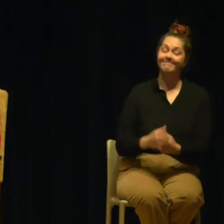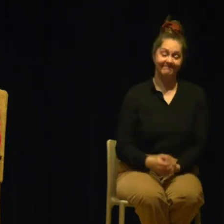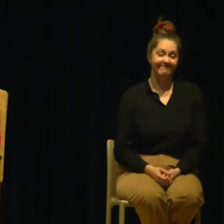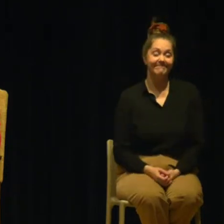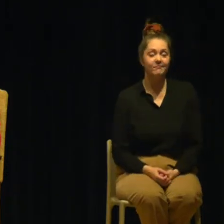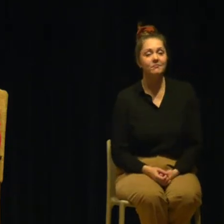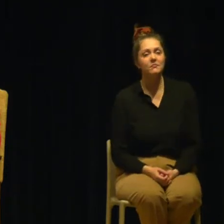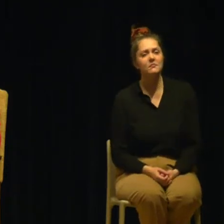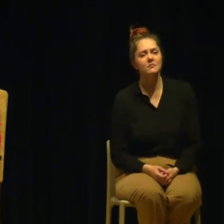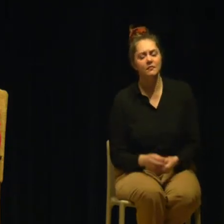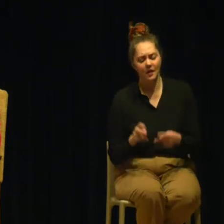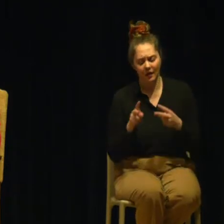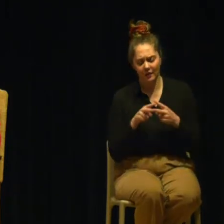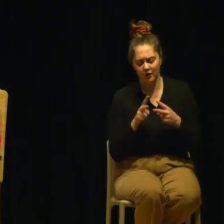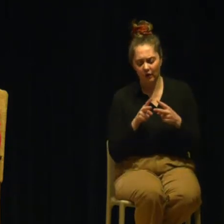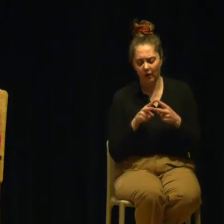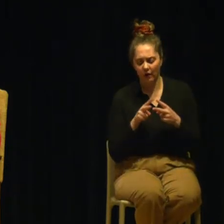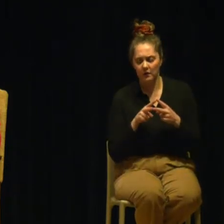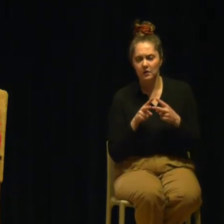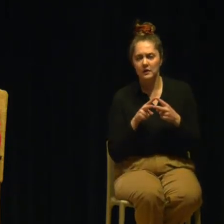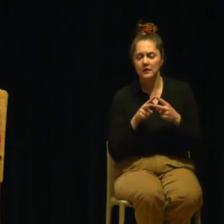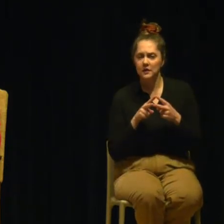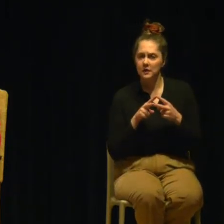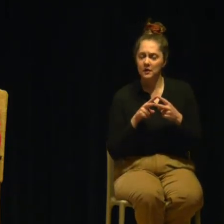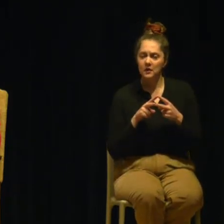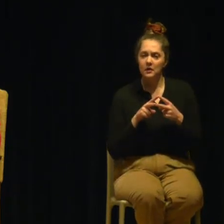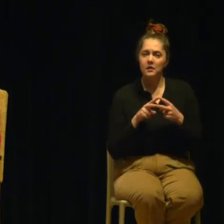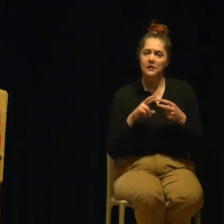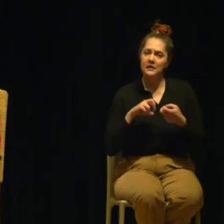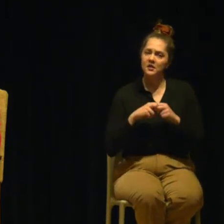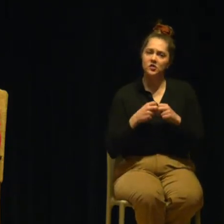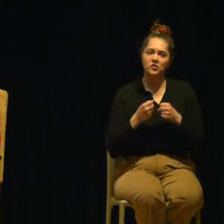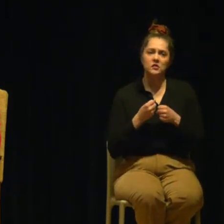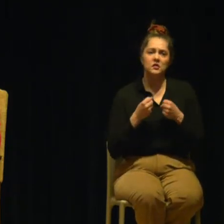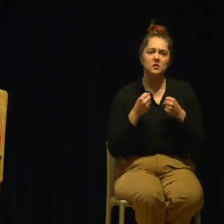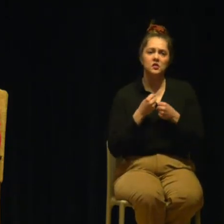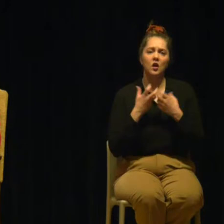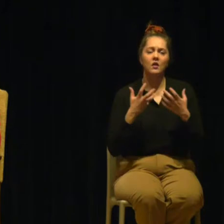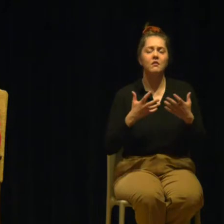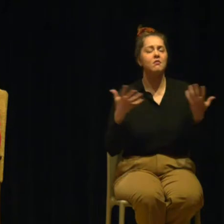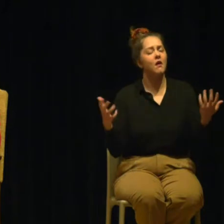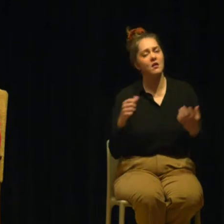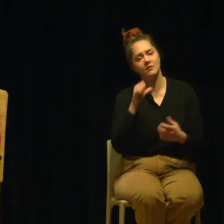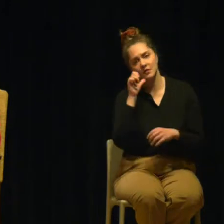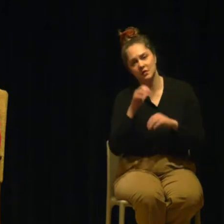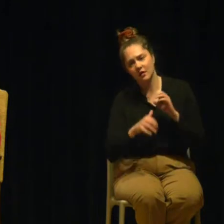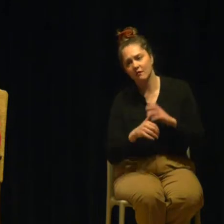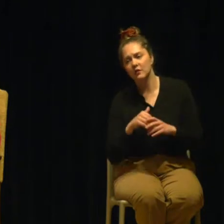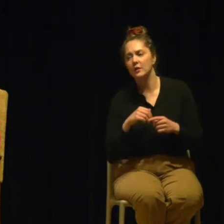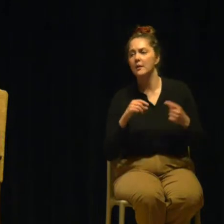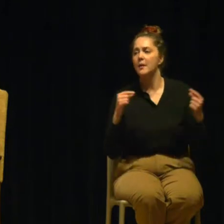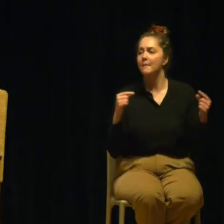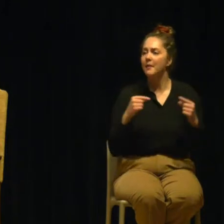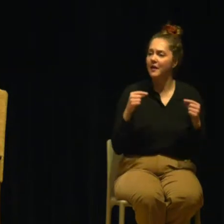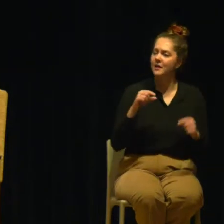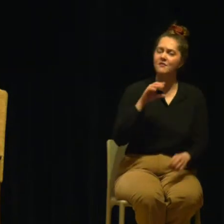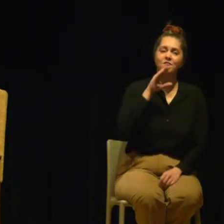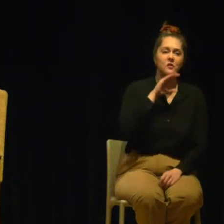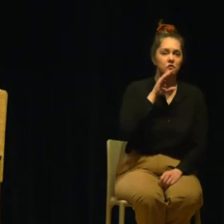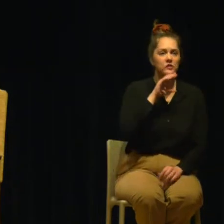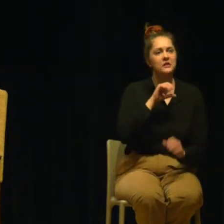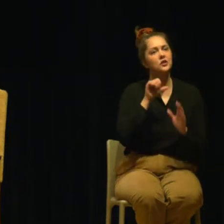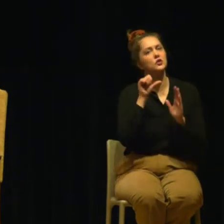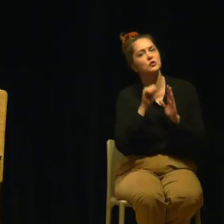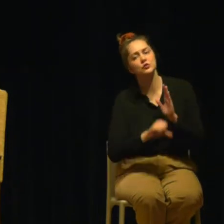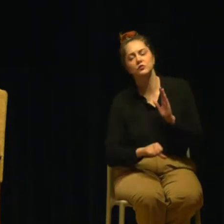You know, these are conditions that mm-hmm. cause a tremendous amount of discomfort, pain, frustration, surgery,